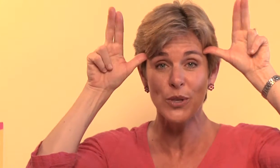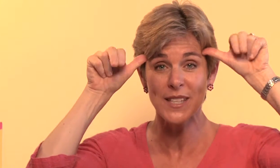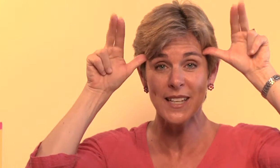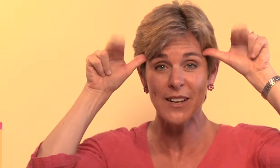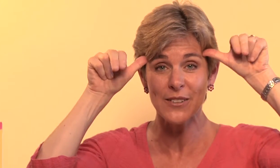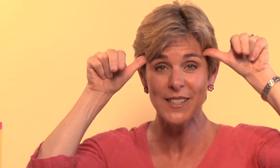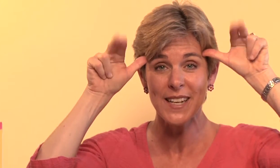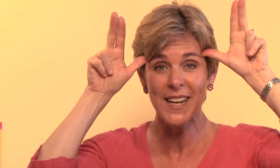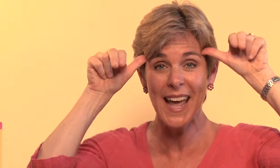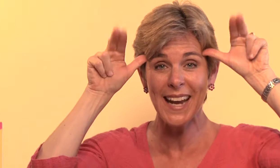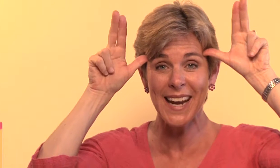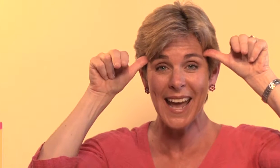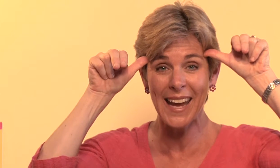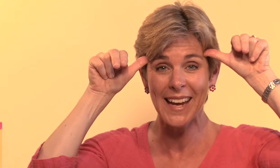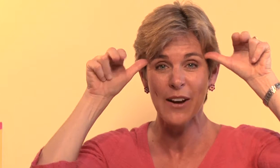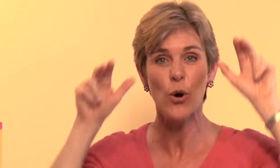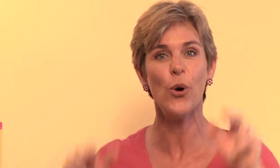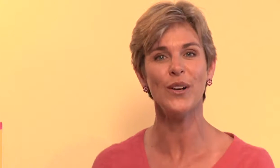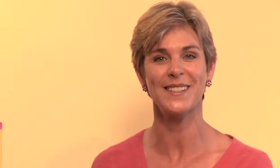horse's ears. Neigh, neigh, horse.